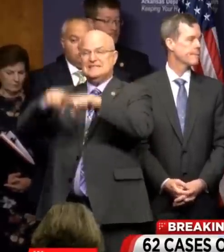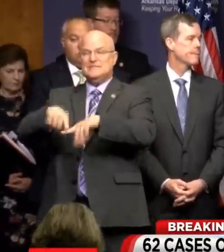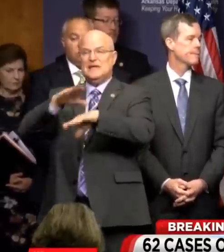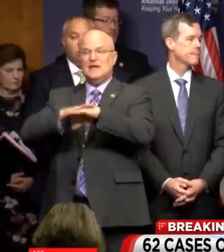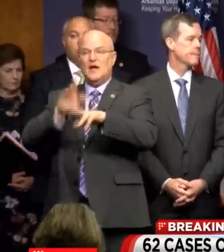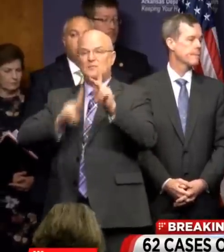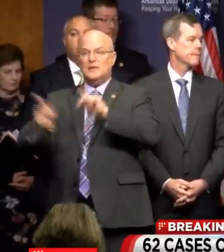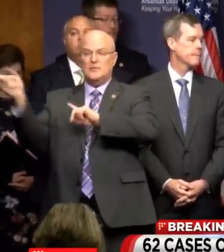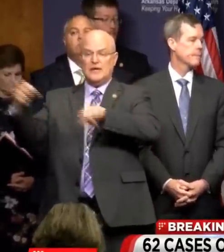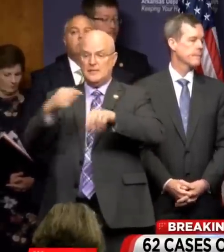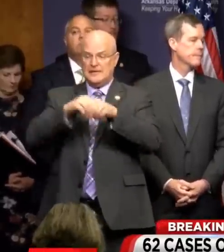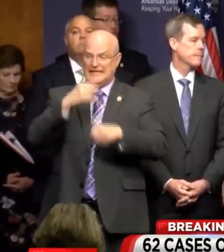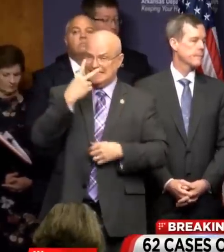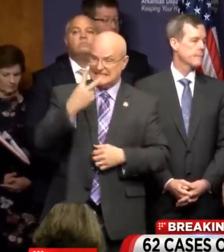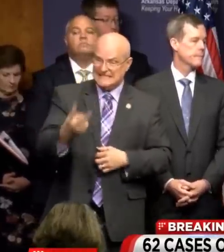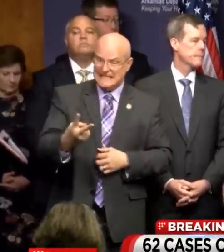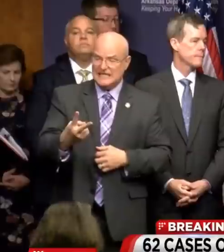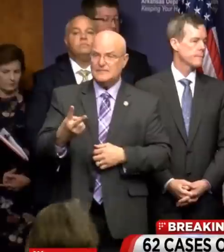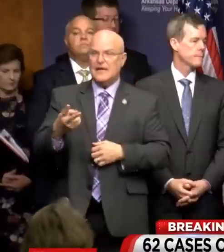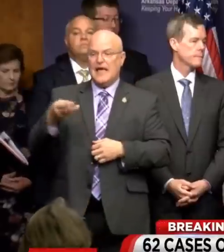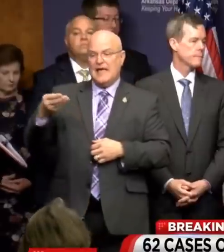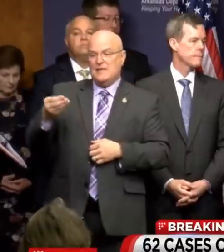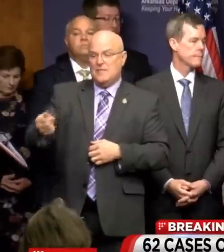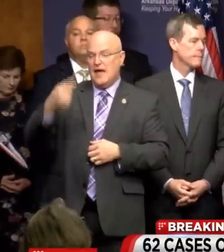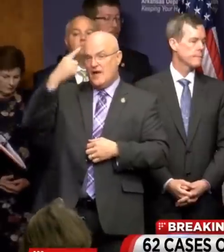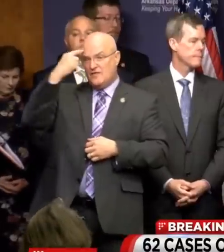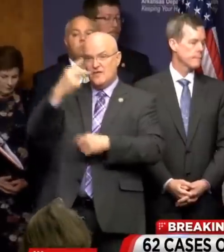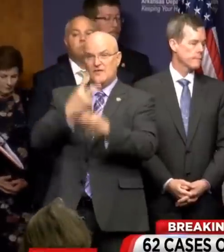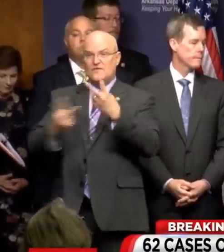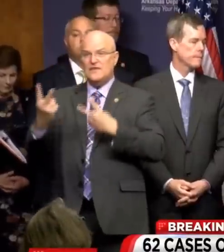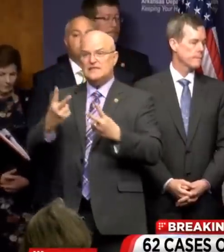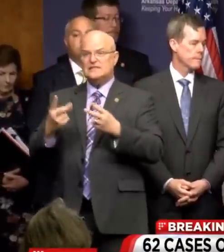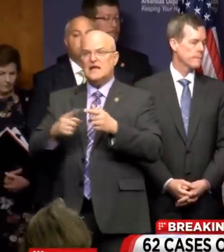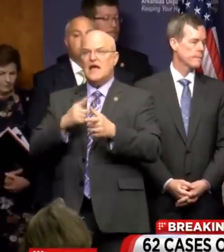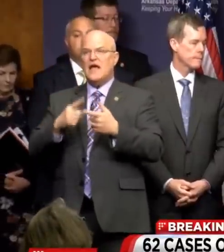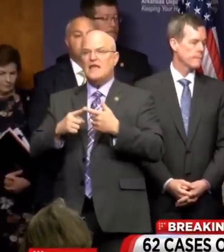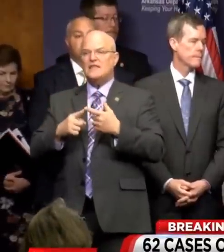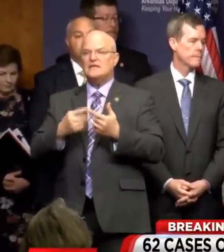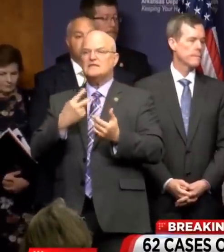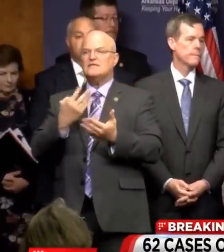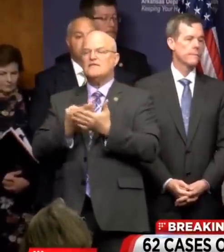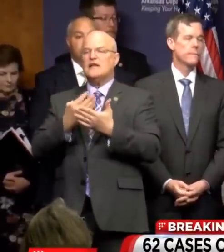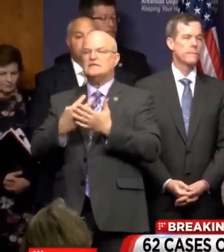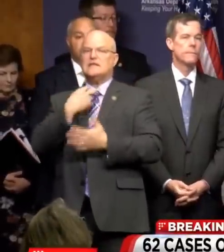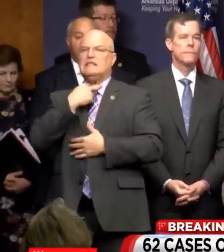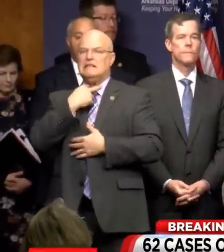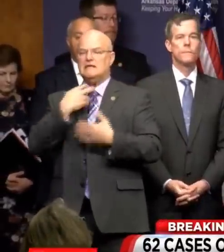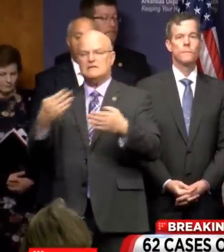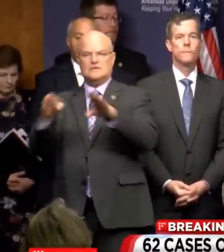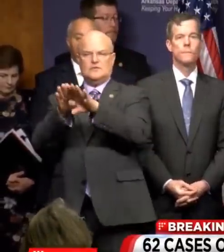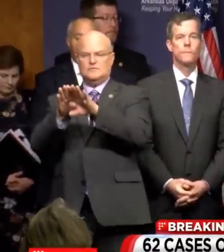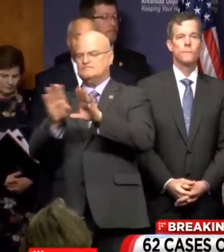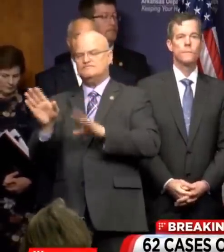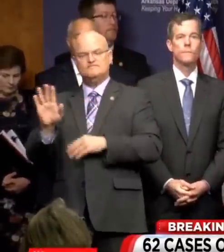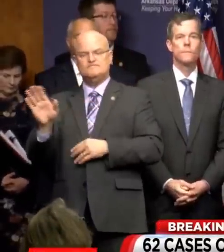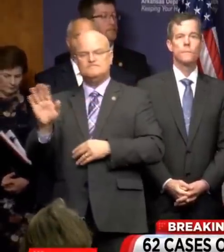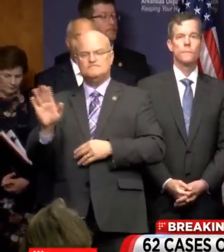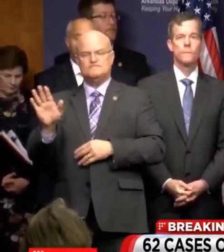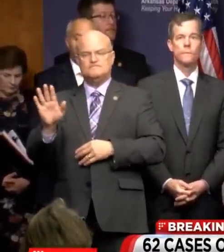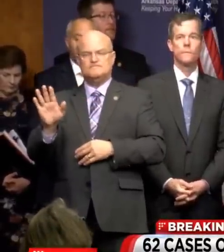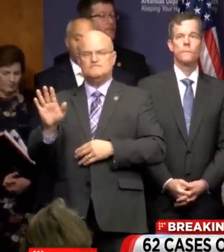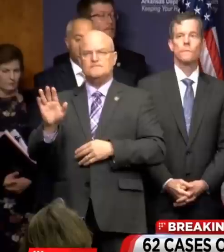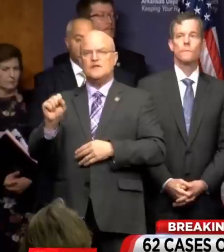patients coming in and seeing them and being reimbursed for these visits to suddenly be in a financial crisis and have to shut their doors. That would be a